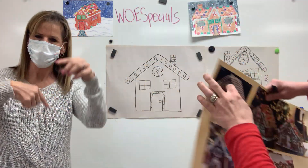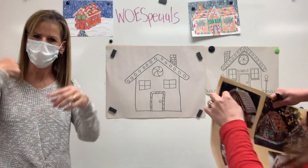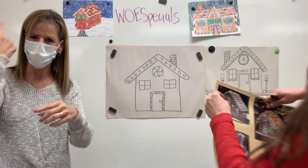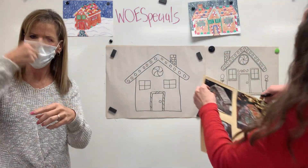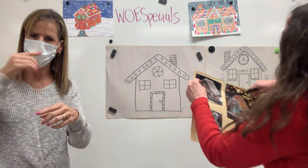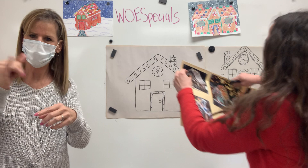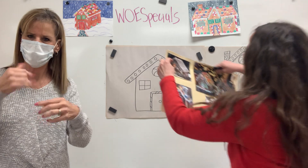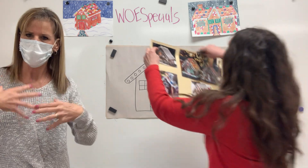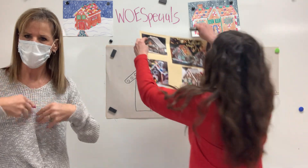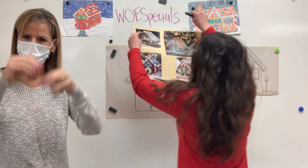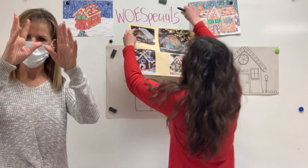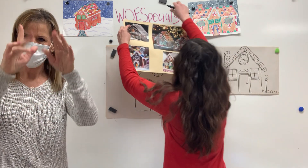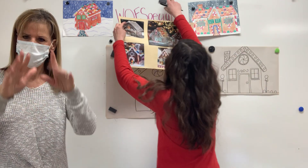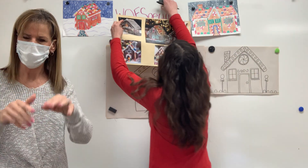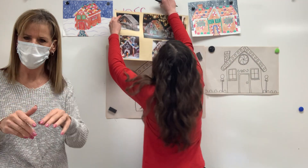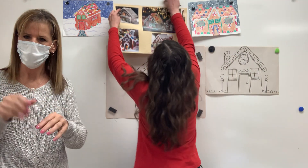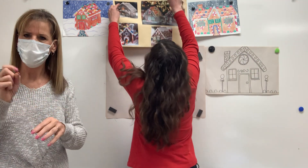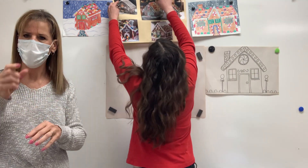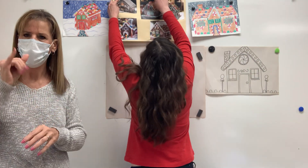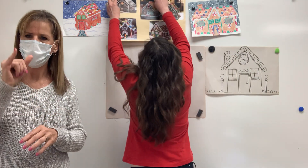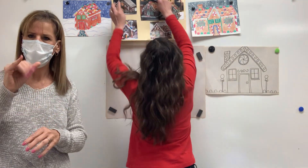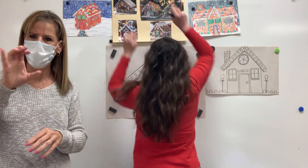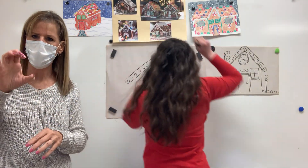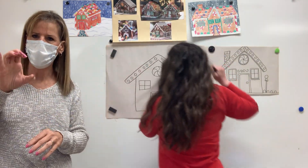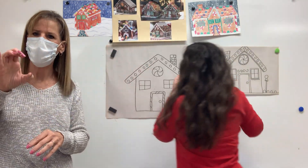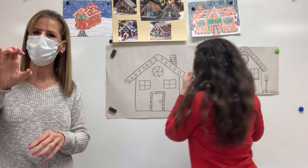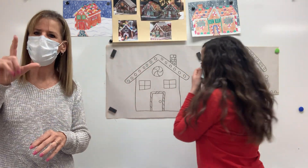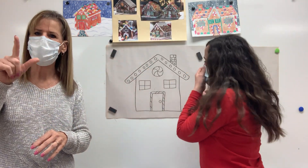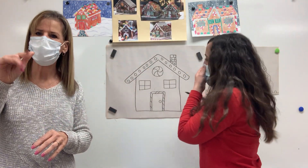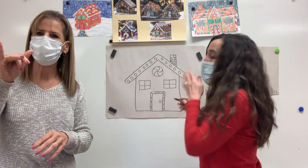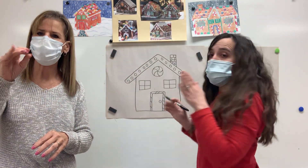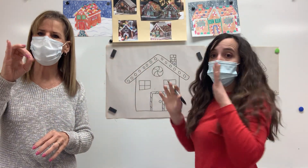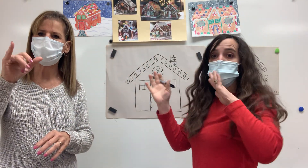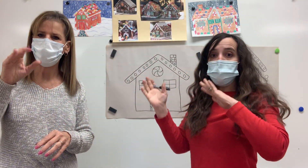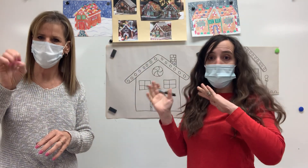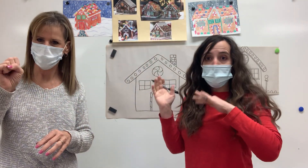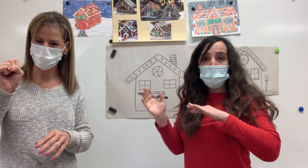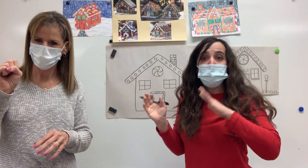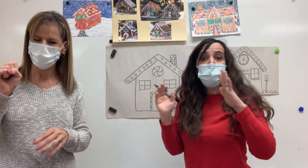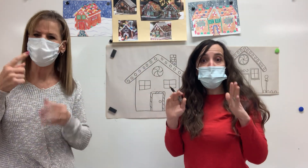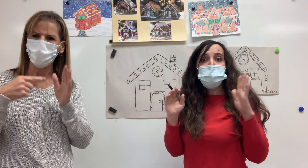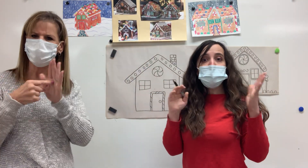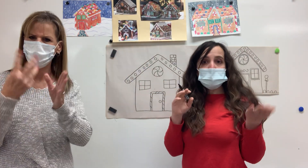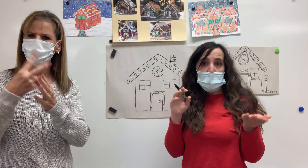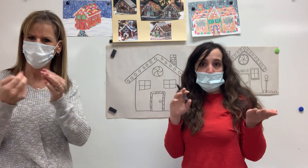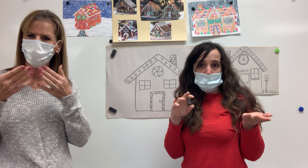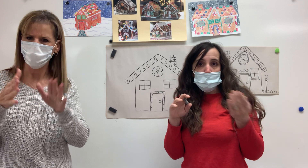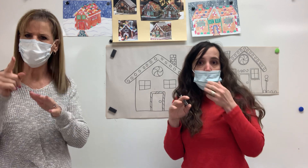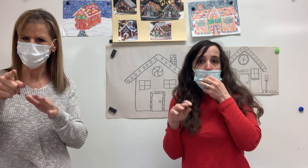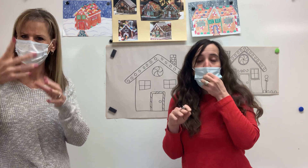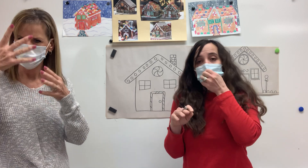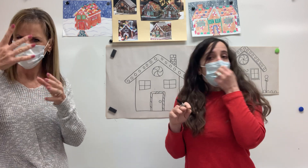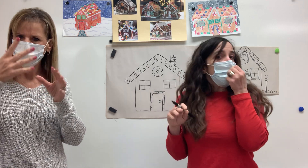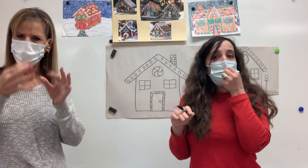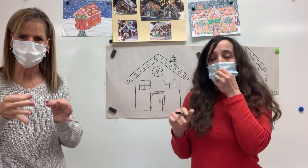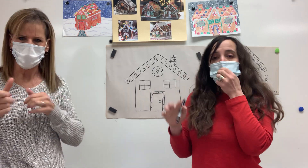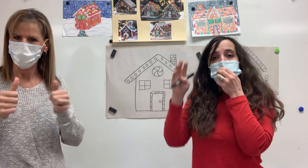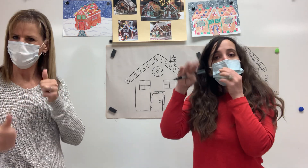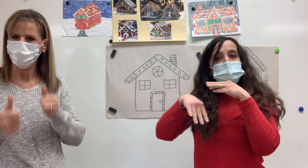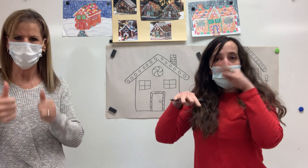Or icicles hanging down. So if you'd like to do that, I'll show you both ways. You decide, okay? Don't do just half